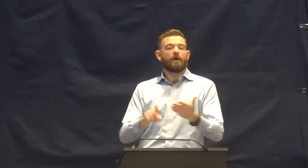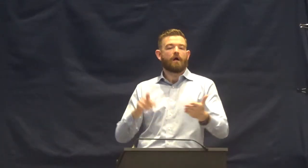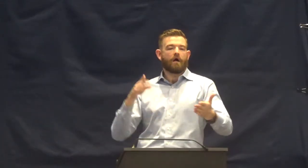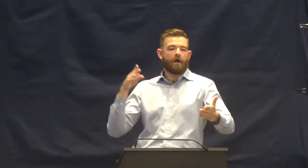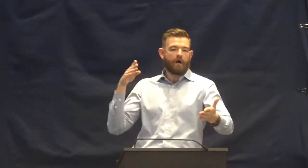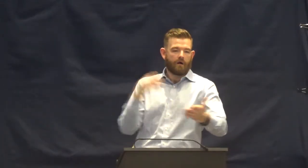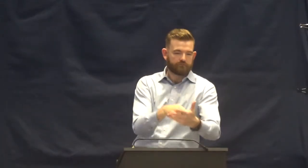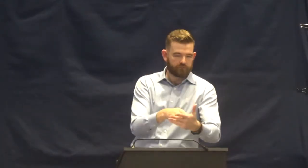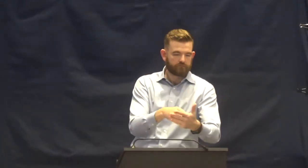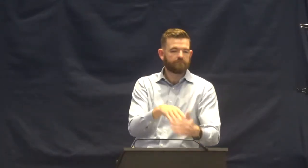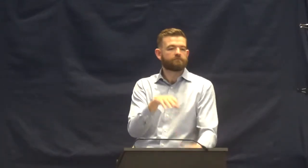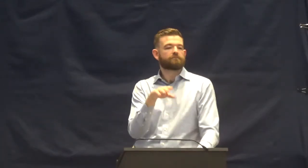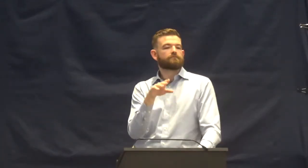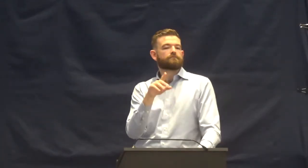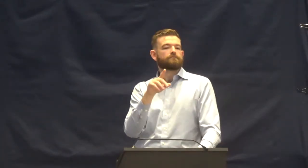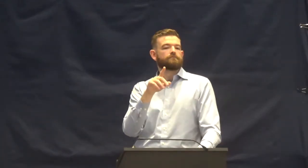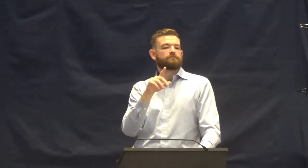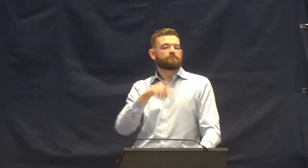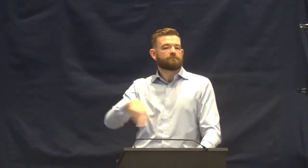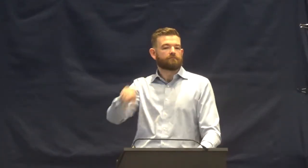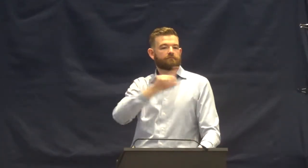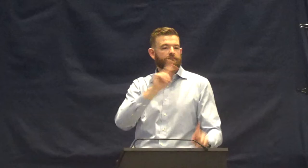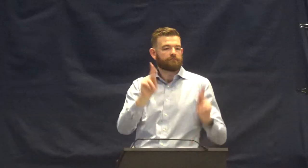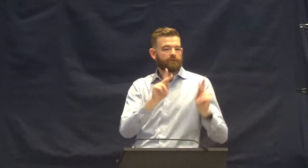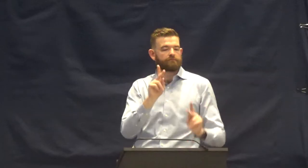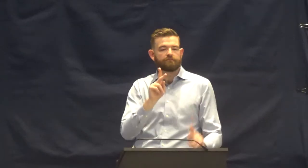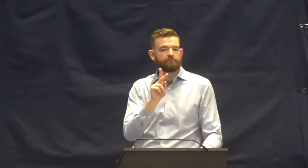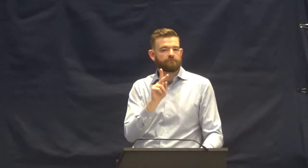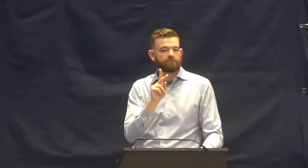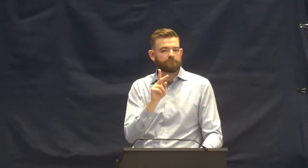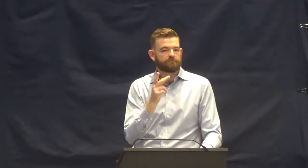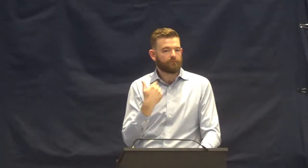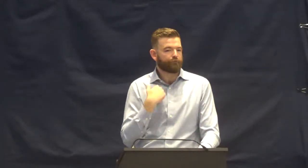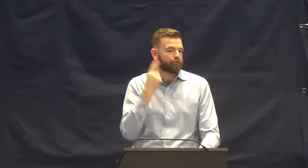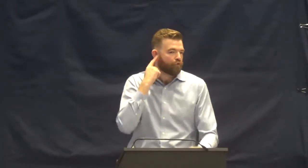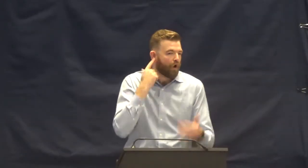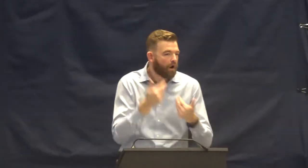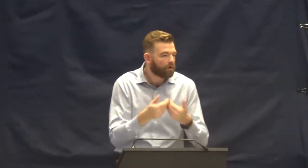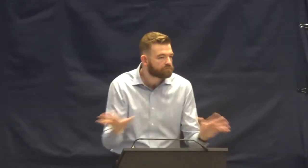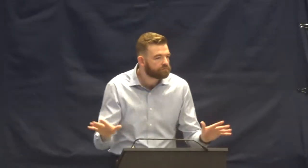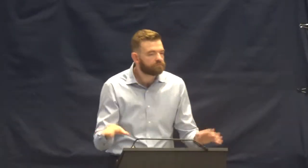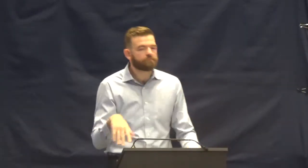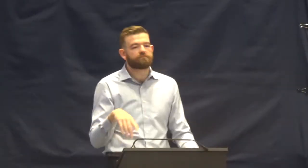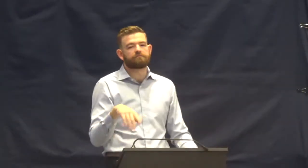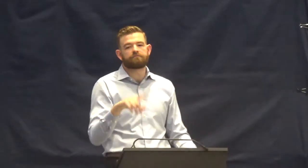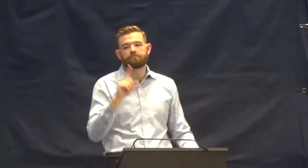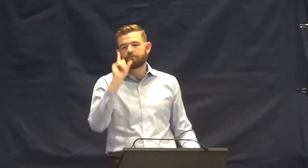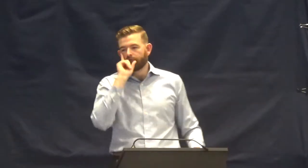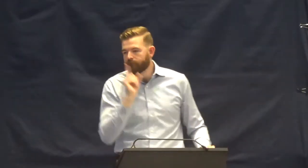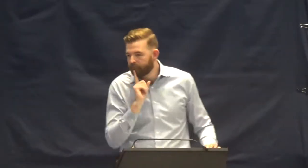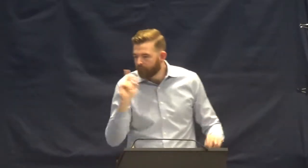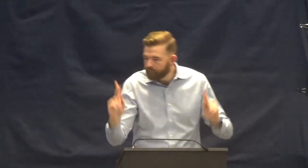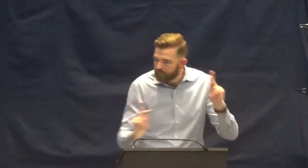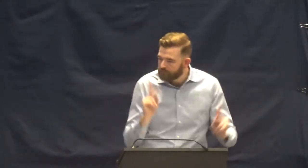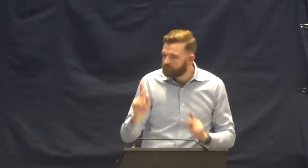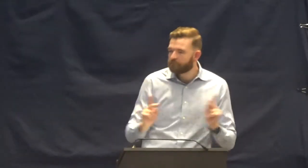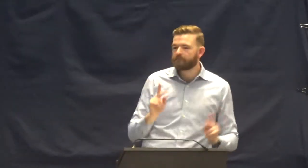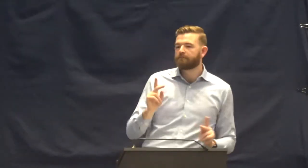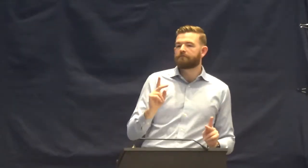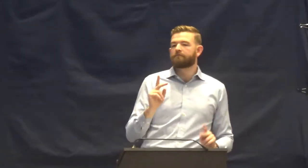them. And that's discrimination against people who have hearing loss. Those who